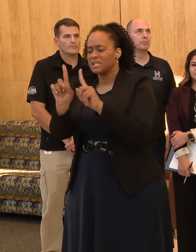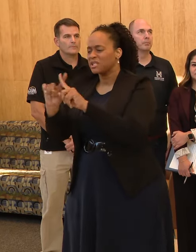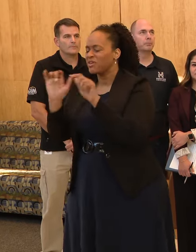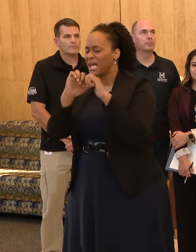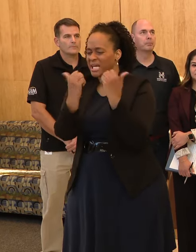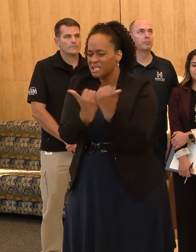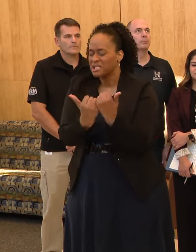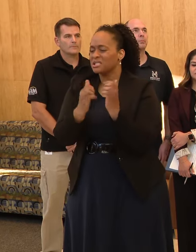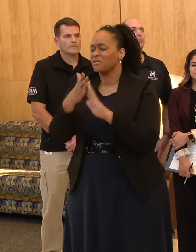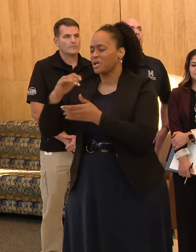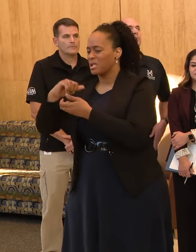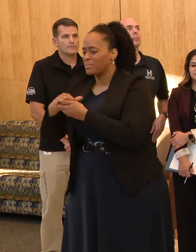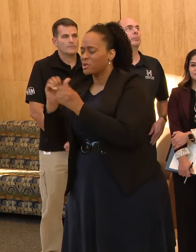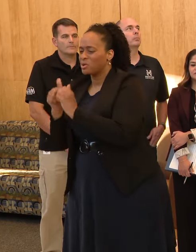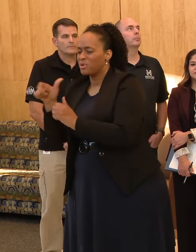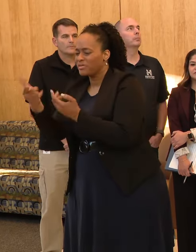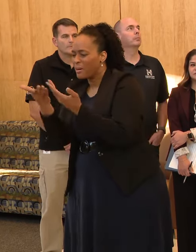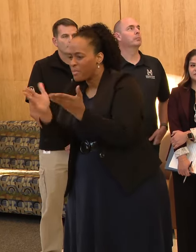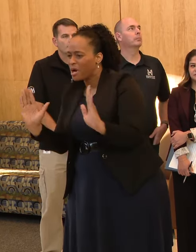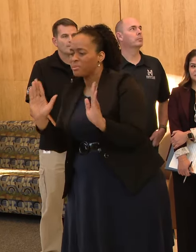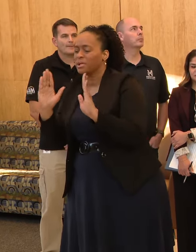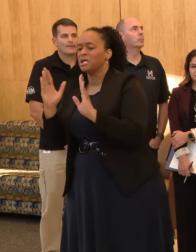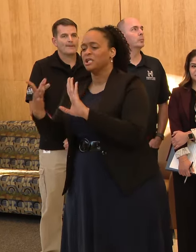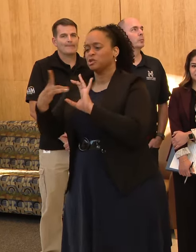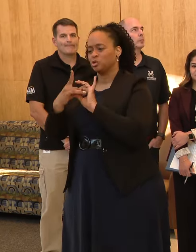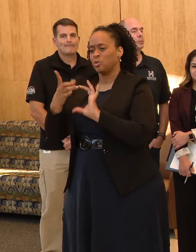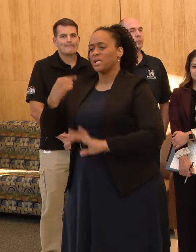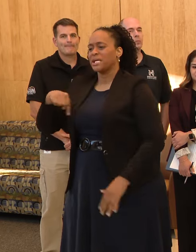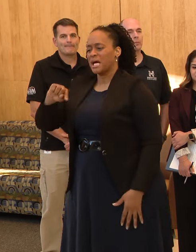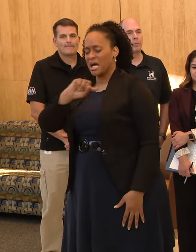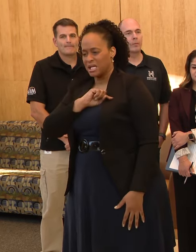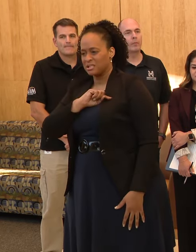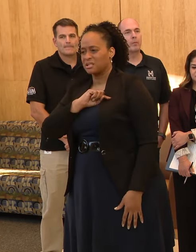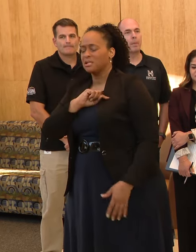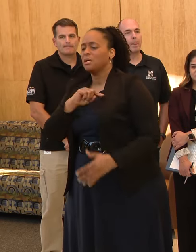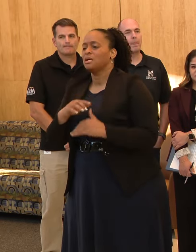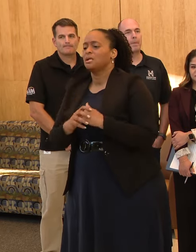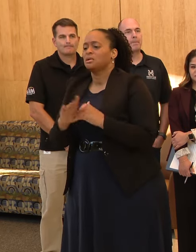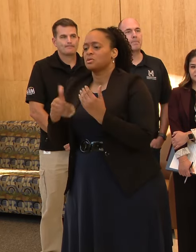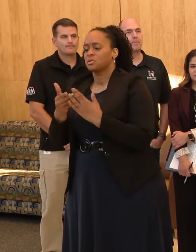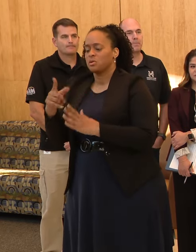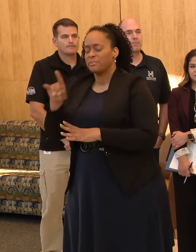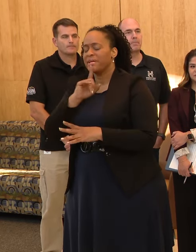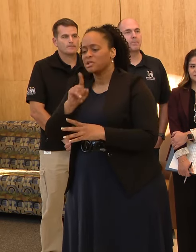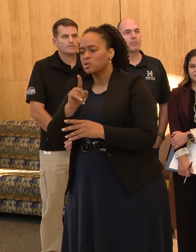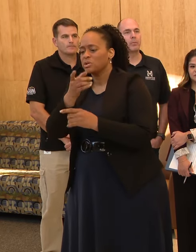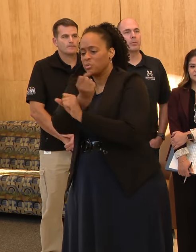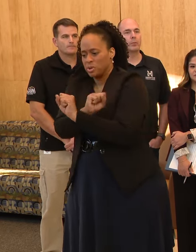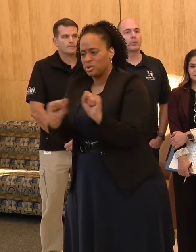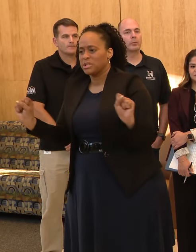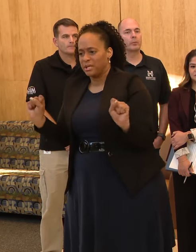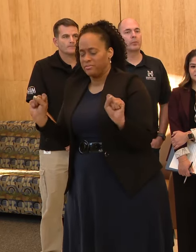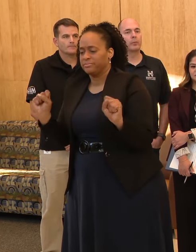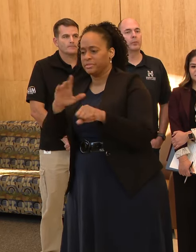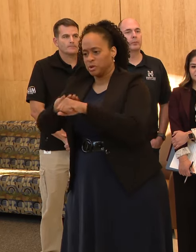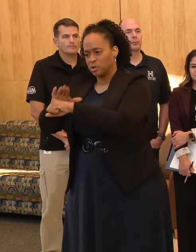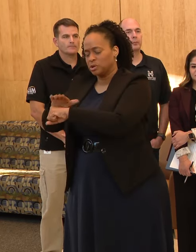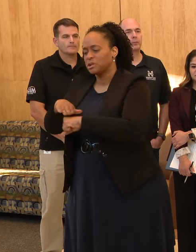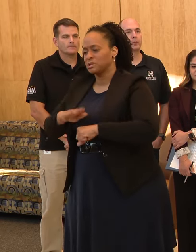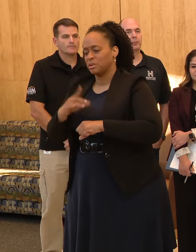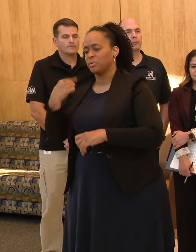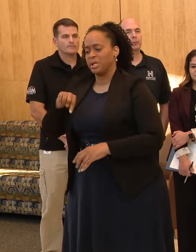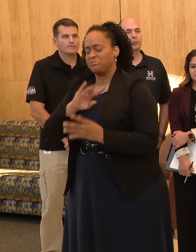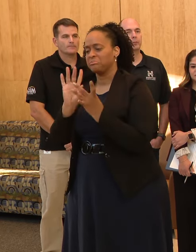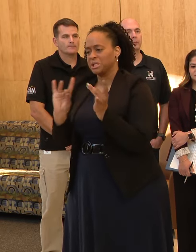and then the collaboration with the public joining us to take all the safeguards that we mentioned. So it's